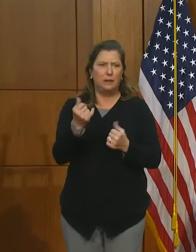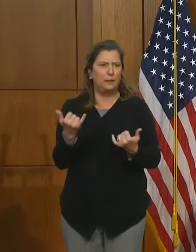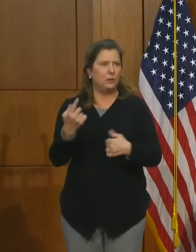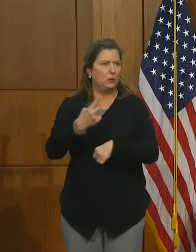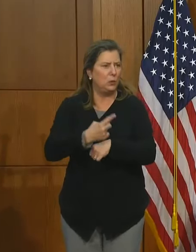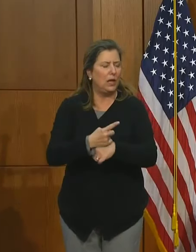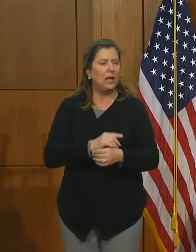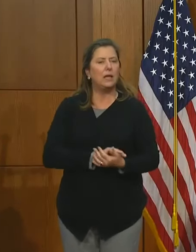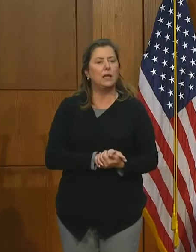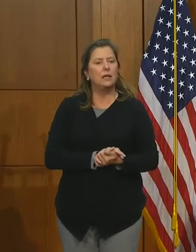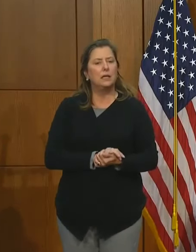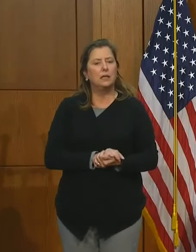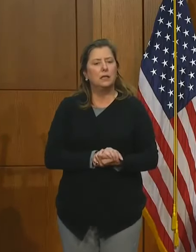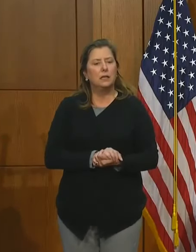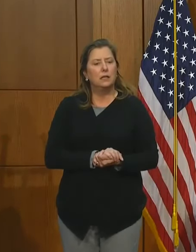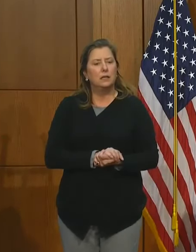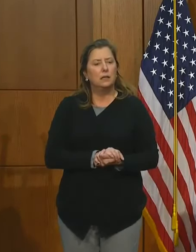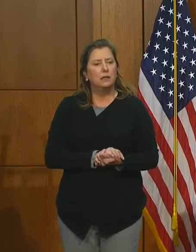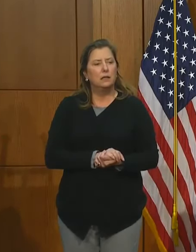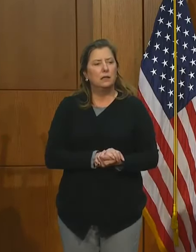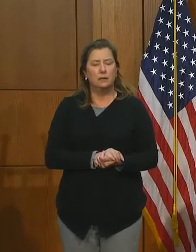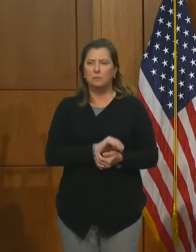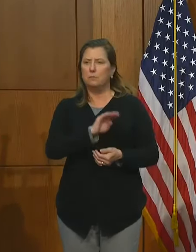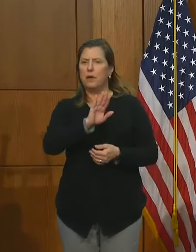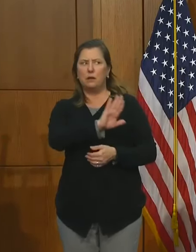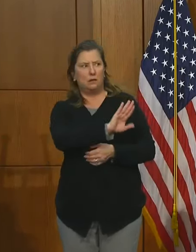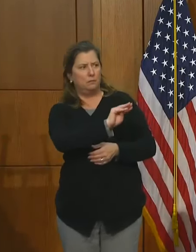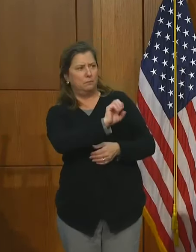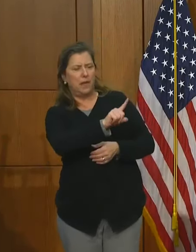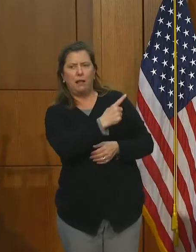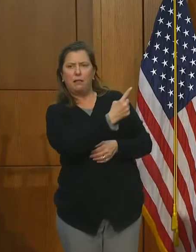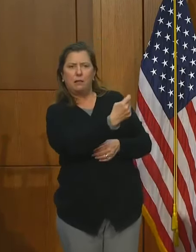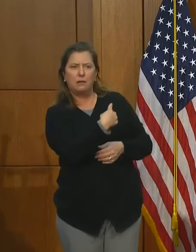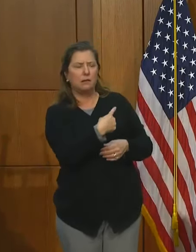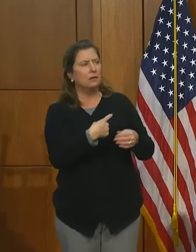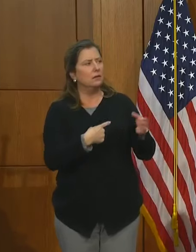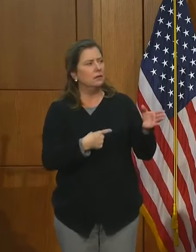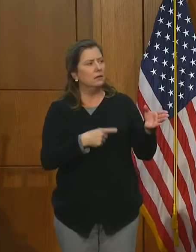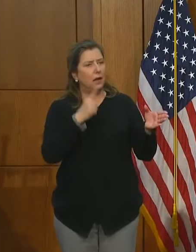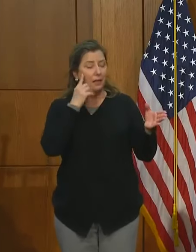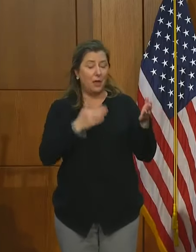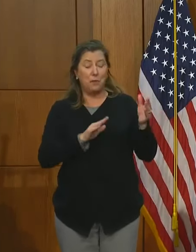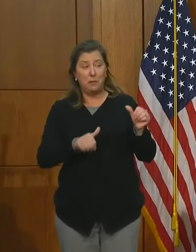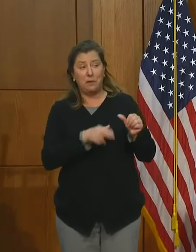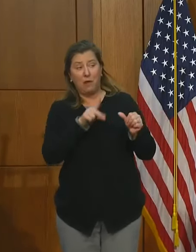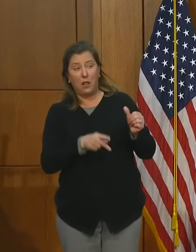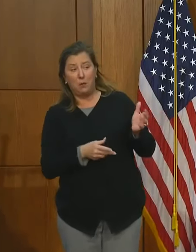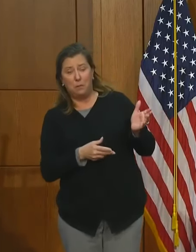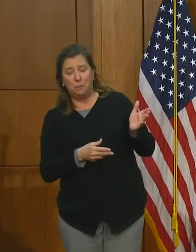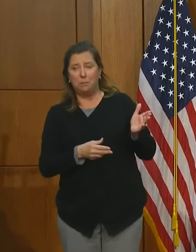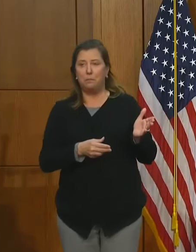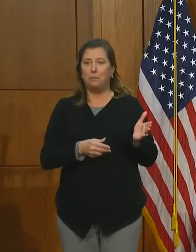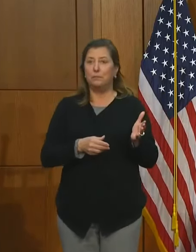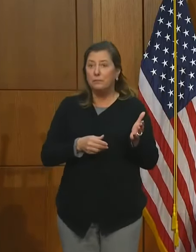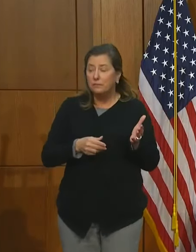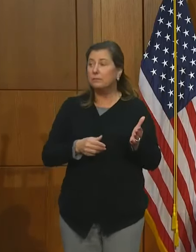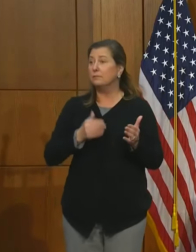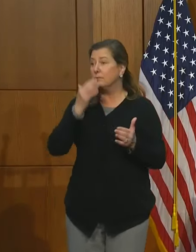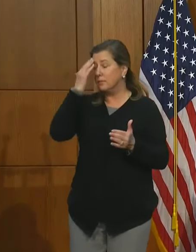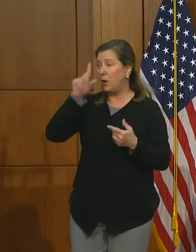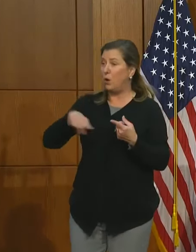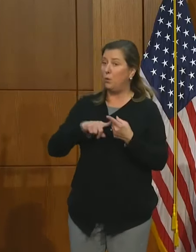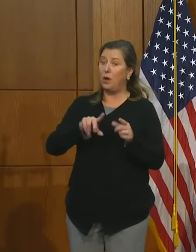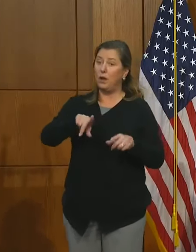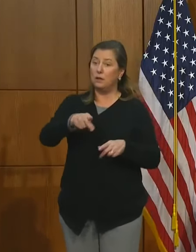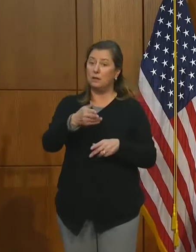today, but Mel asked a question, and I thought you might follow up on it as far as, you know, when we go into